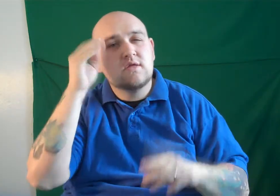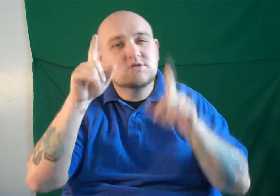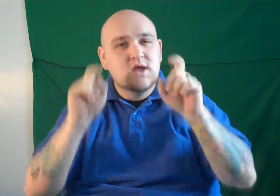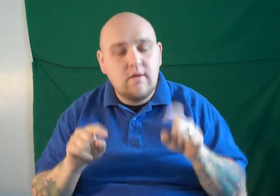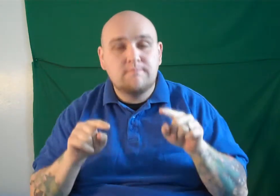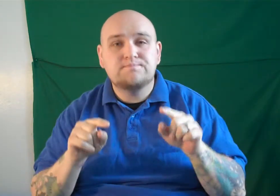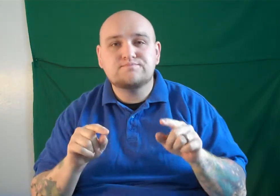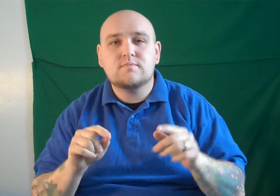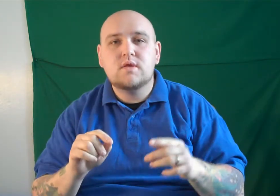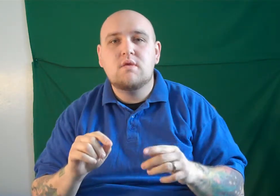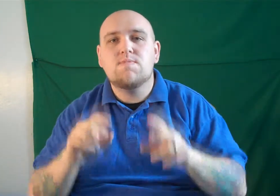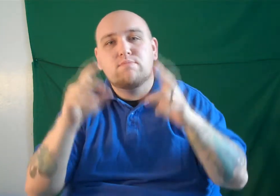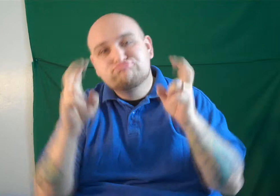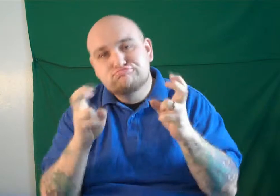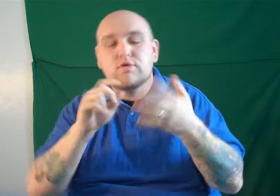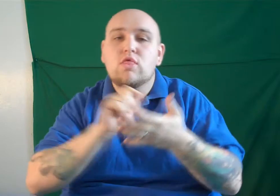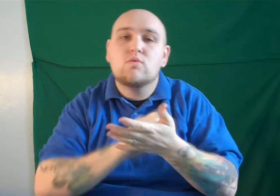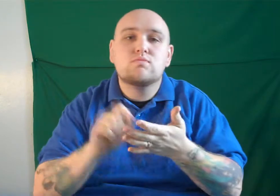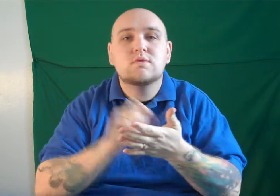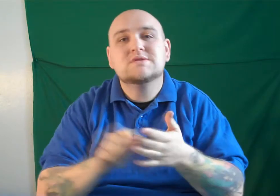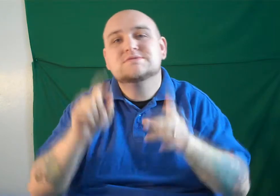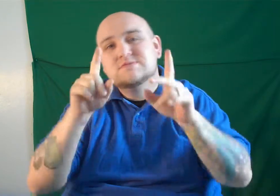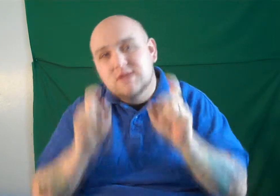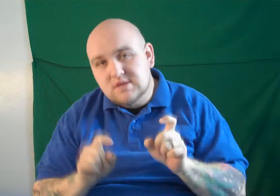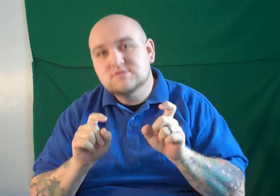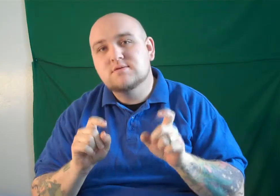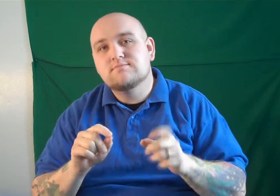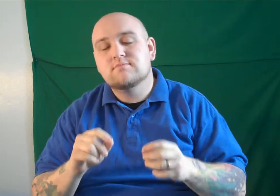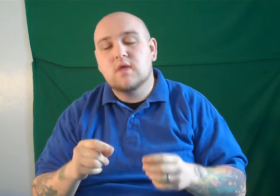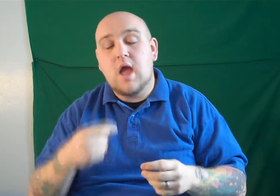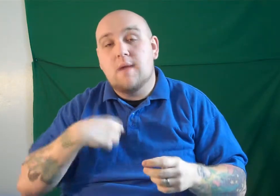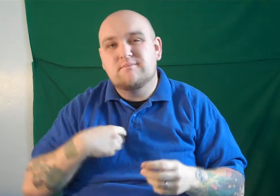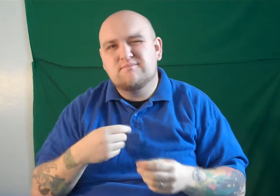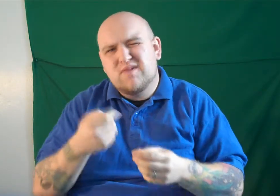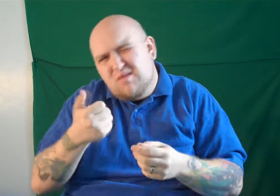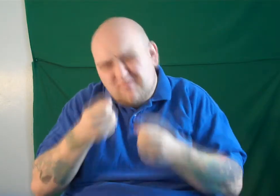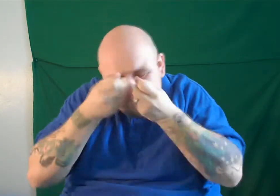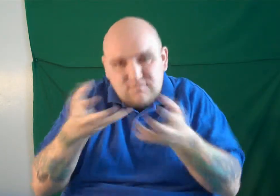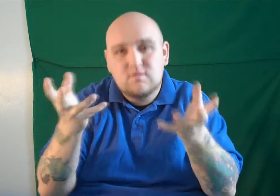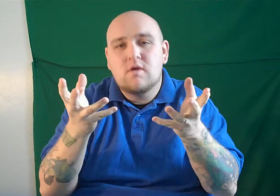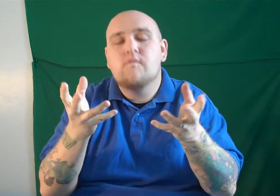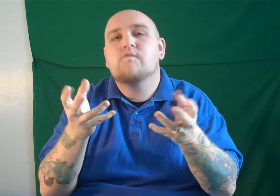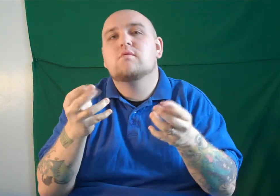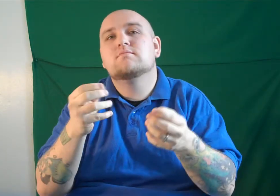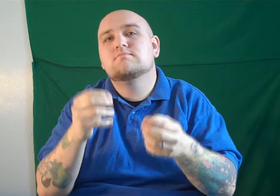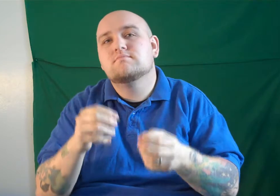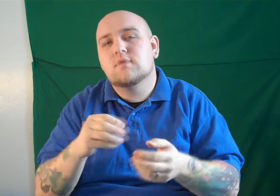test. And I'm going to give you a little bit of information, an overview of the NIC written test.